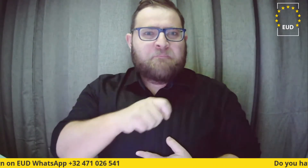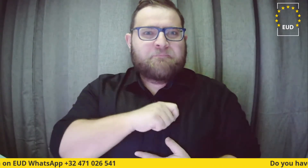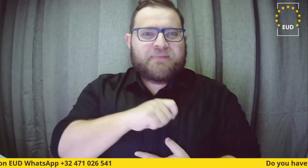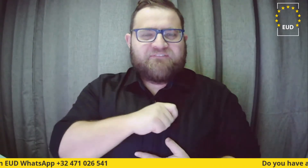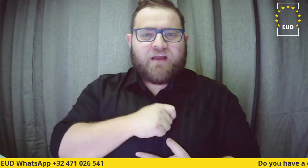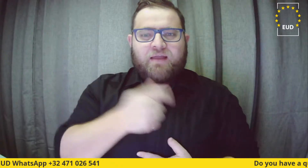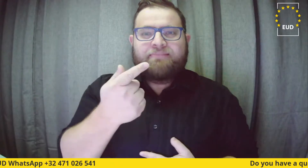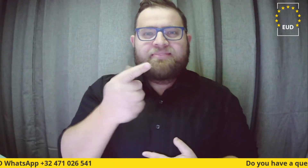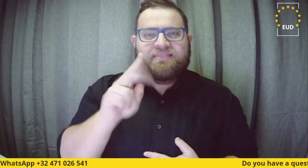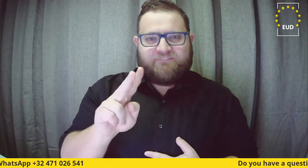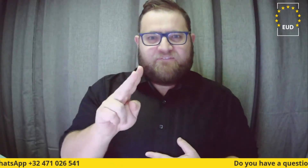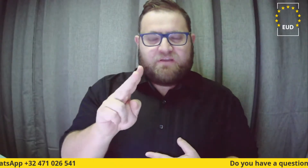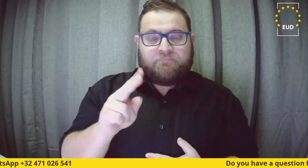I've been a teacher in a deaf school.